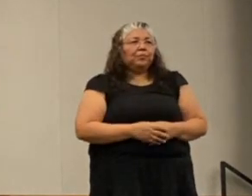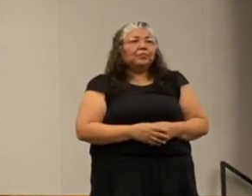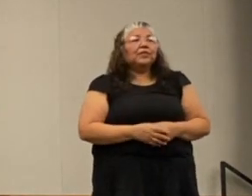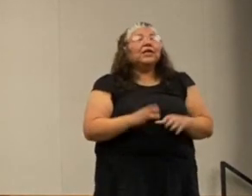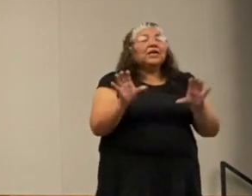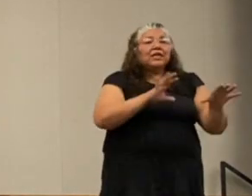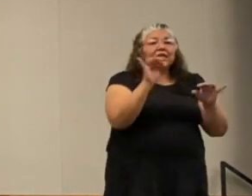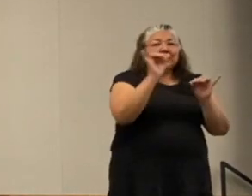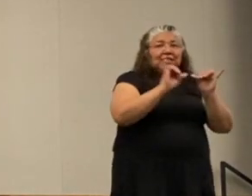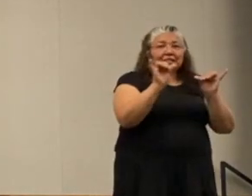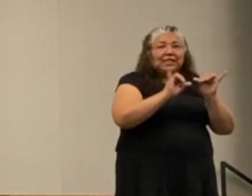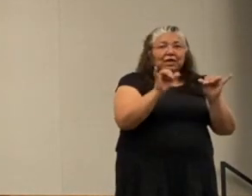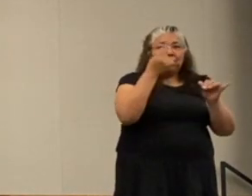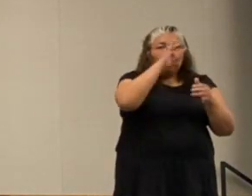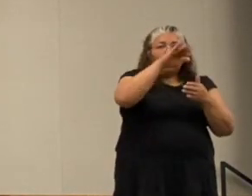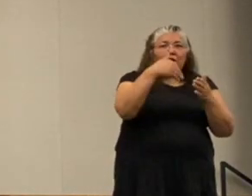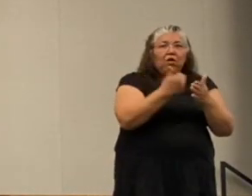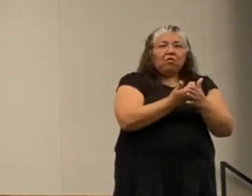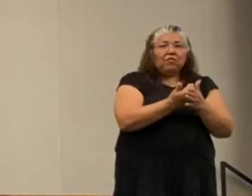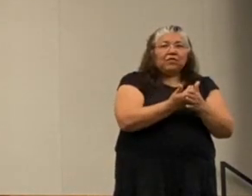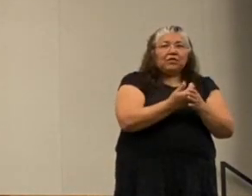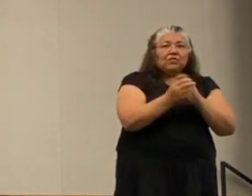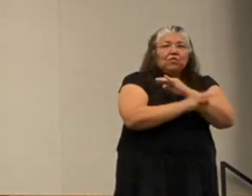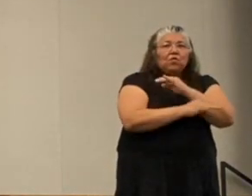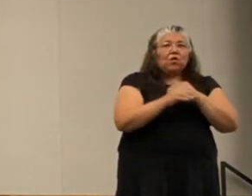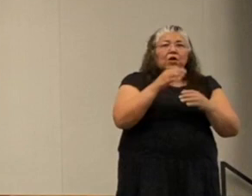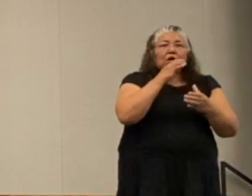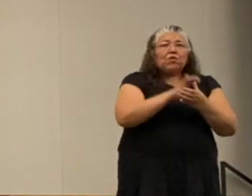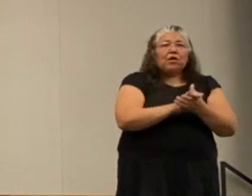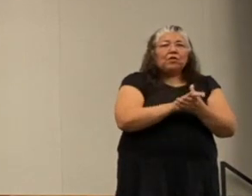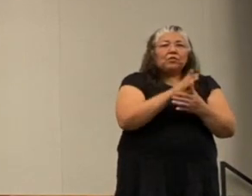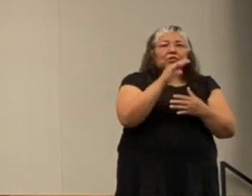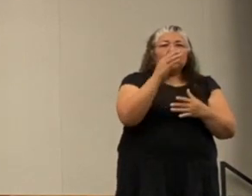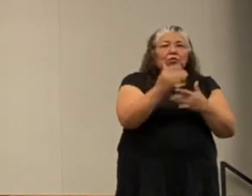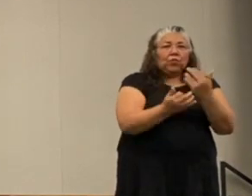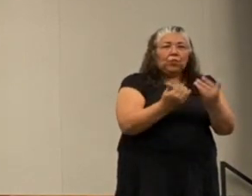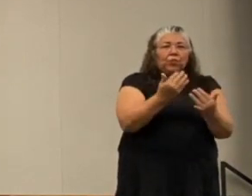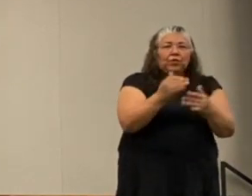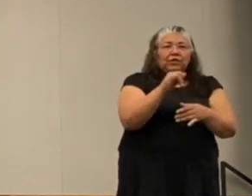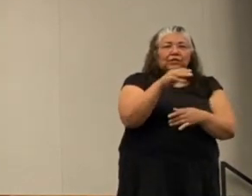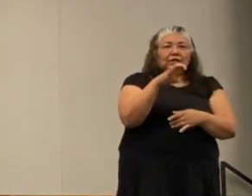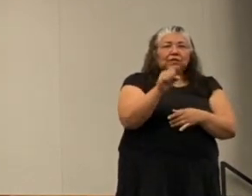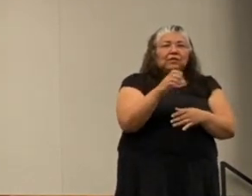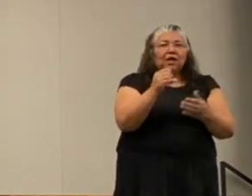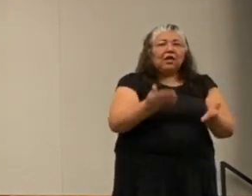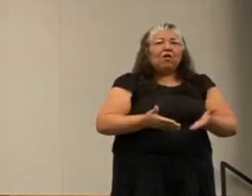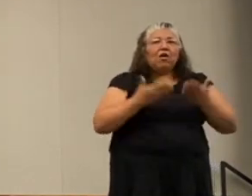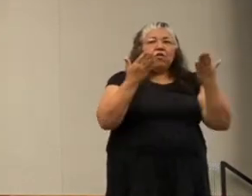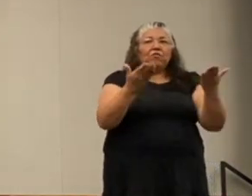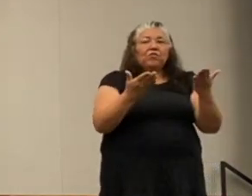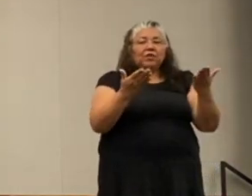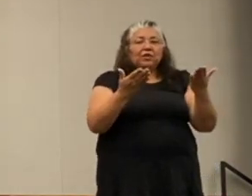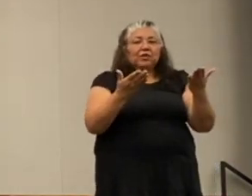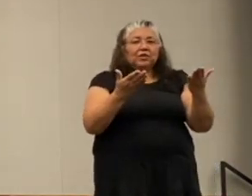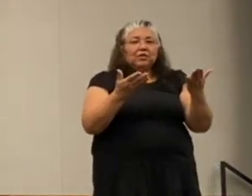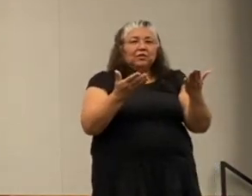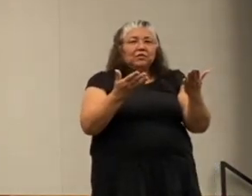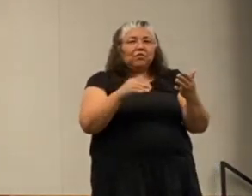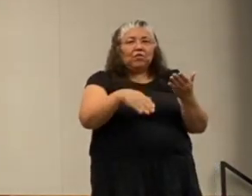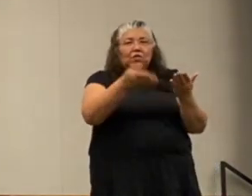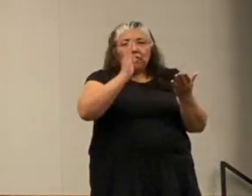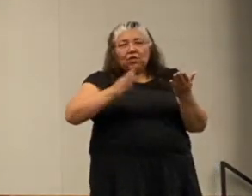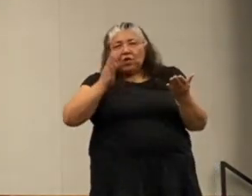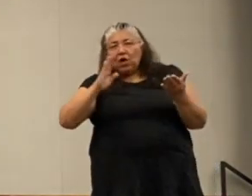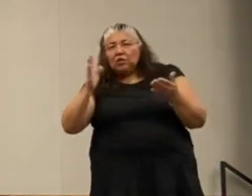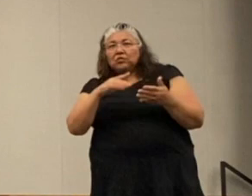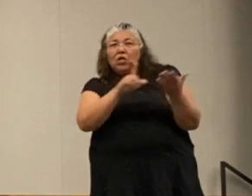did the same for all his foreign wives who were burning incense and offering sacrifices to their God. The